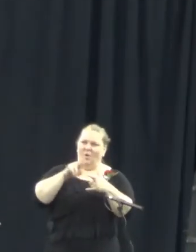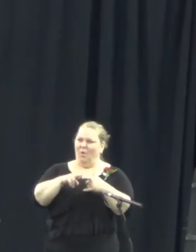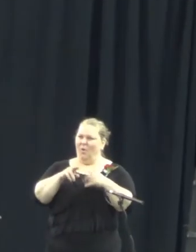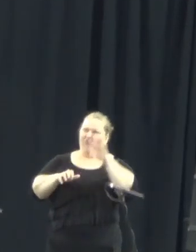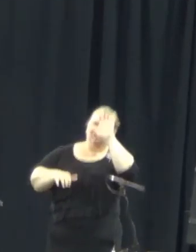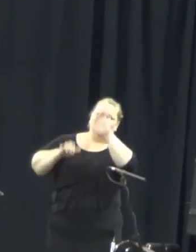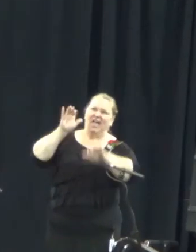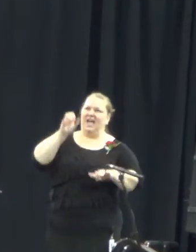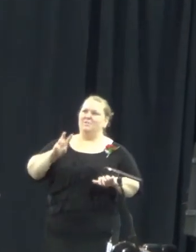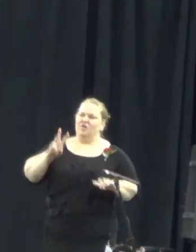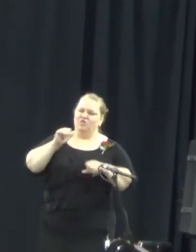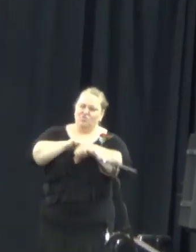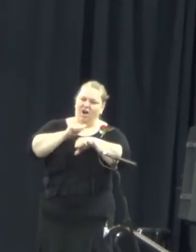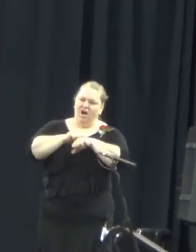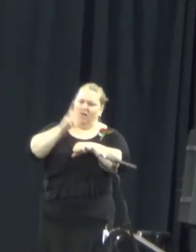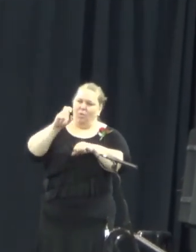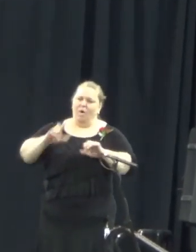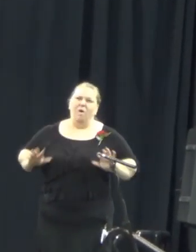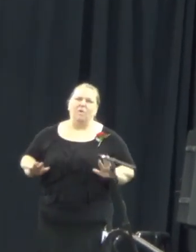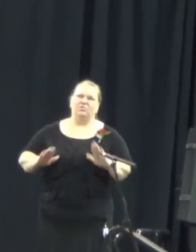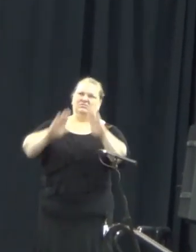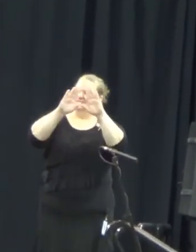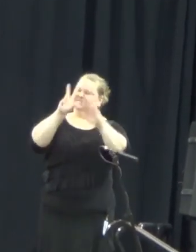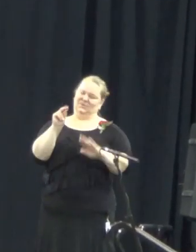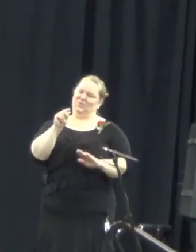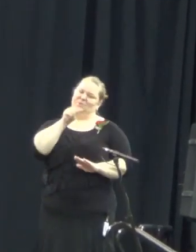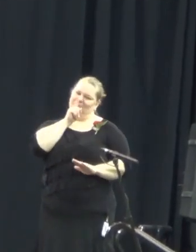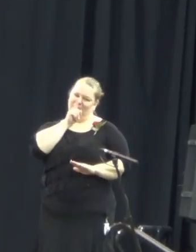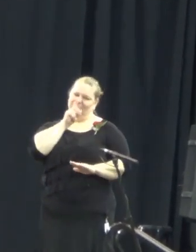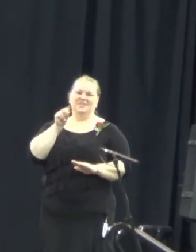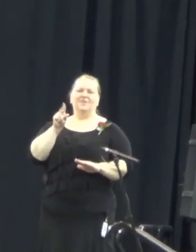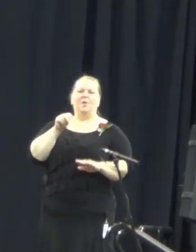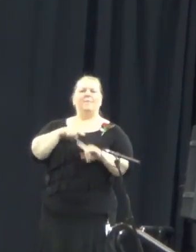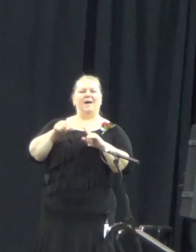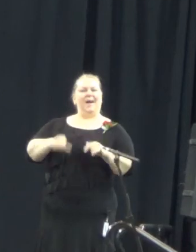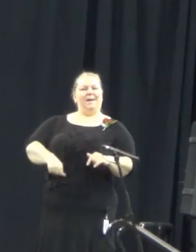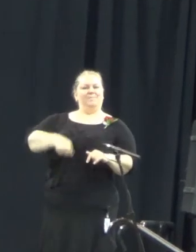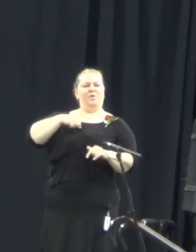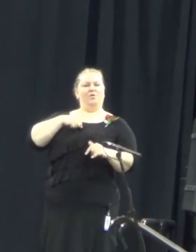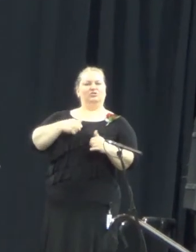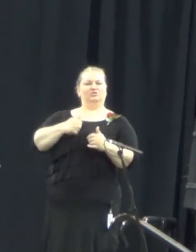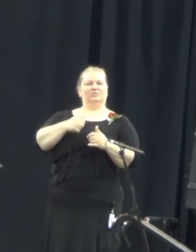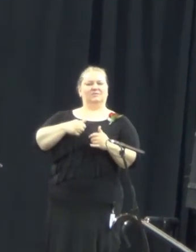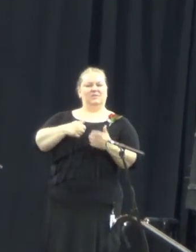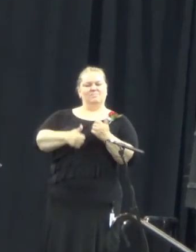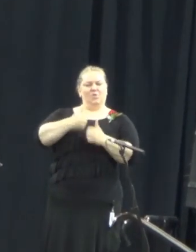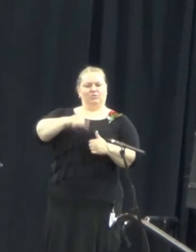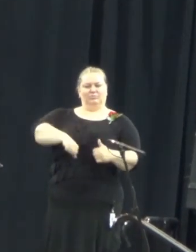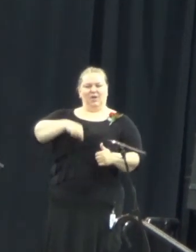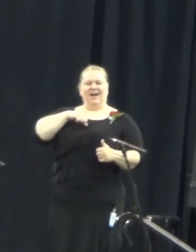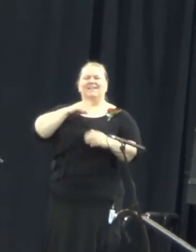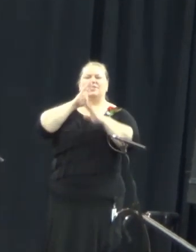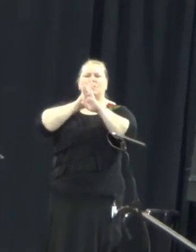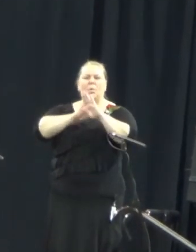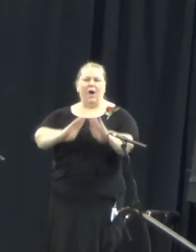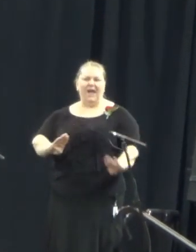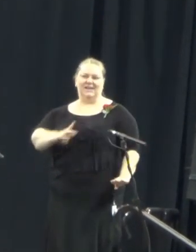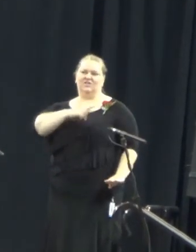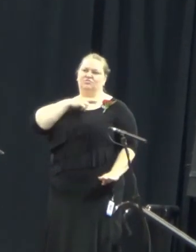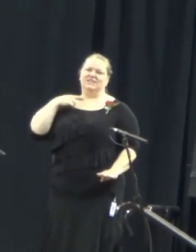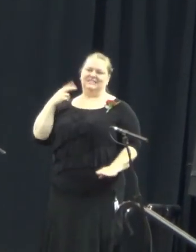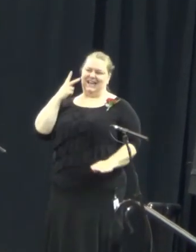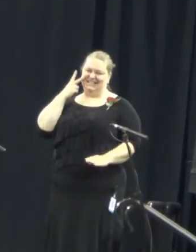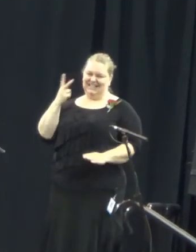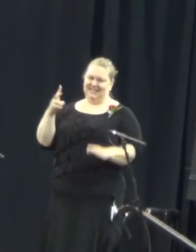Yosemite. That's not the kind of risk I'm talking about. In fact, I am most proud of those quiet risks that I see many of our students take